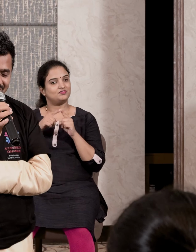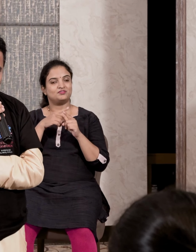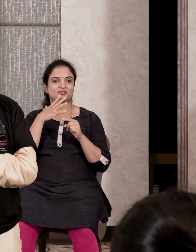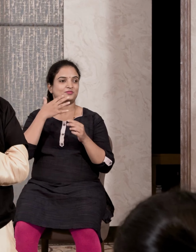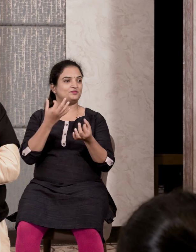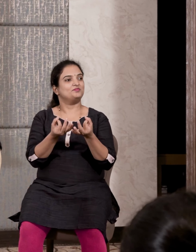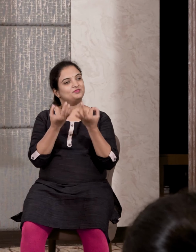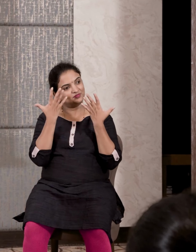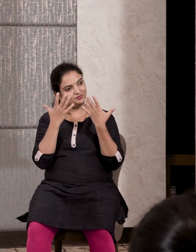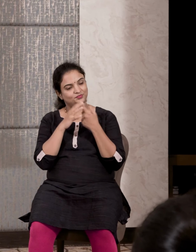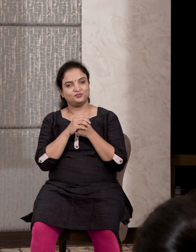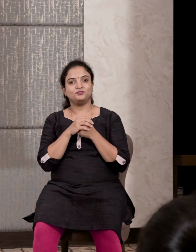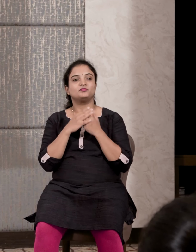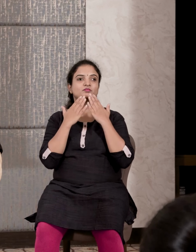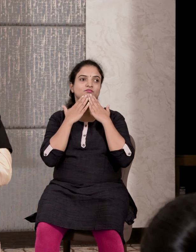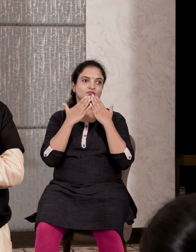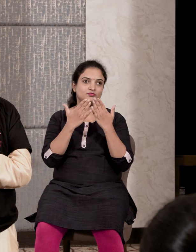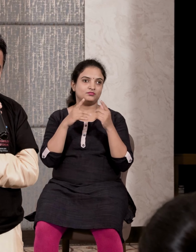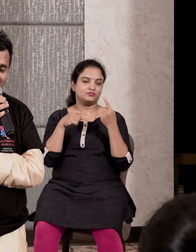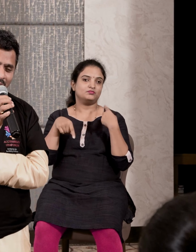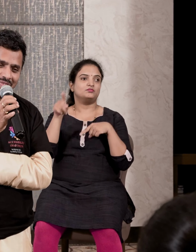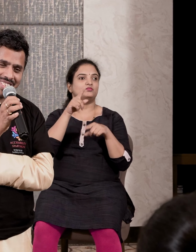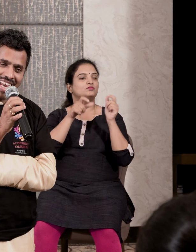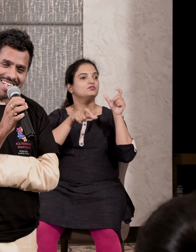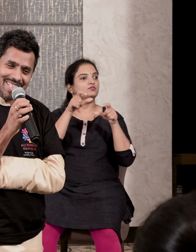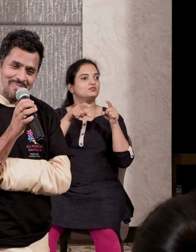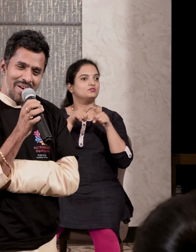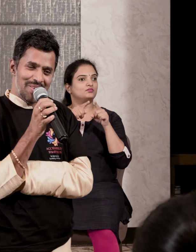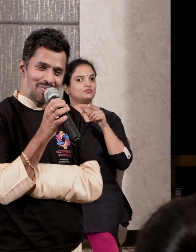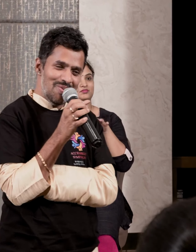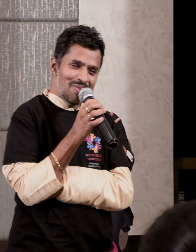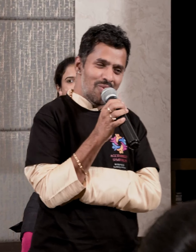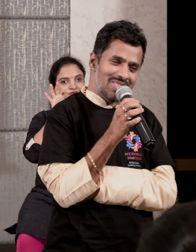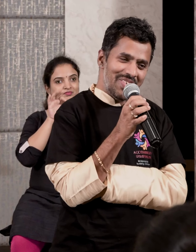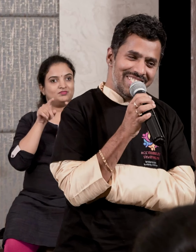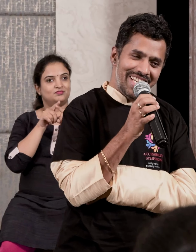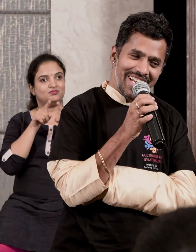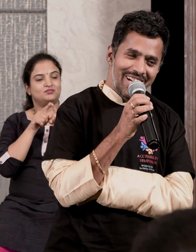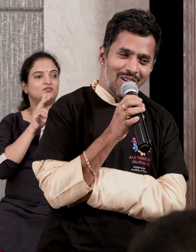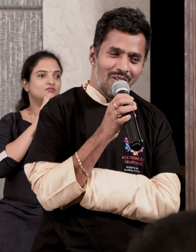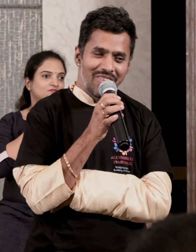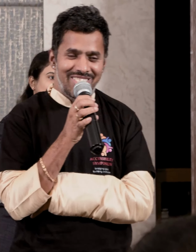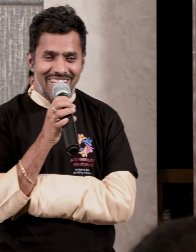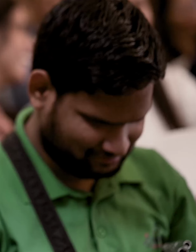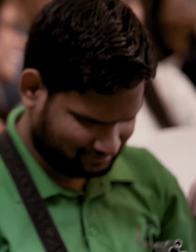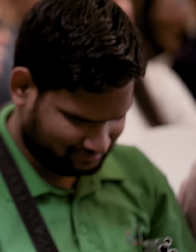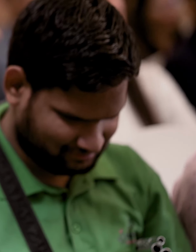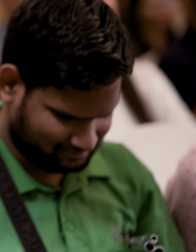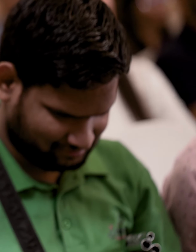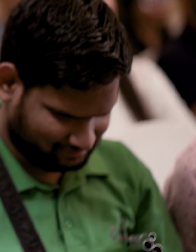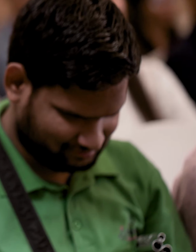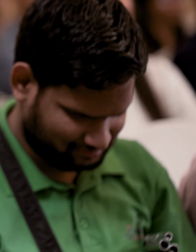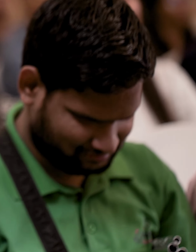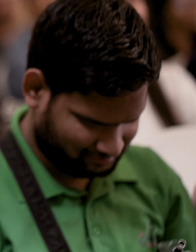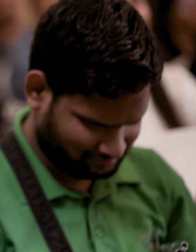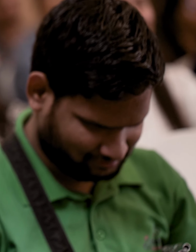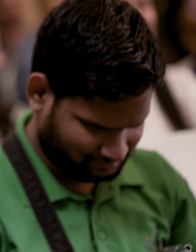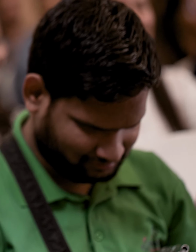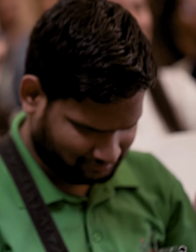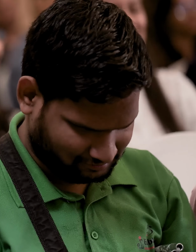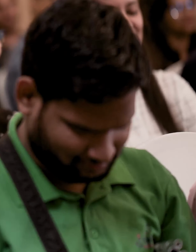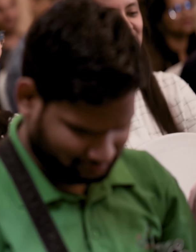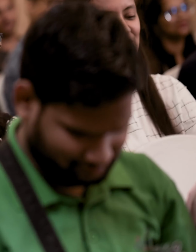Delicious. So thanks to all of those people who have selected the menu, both vegetarian and non-vegetarian, and